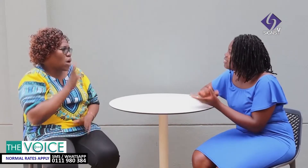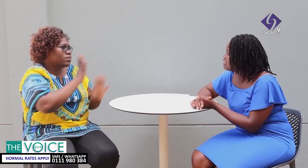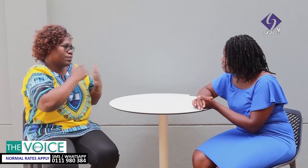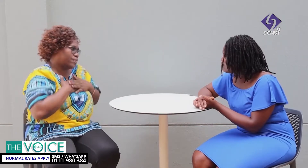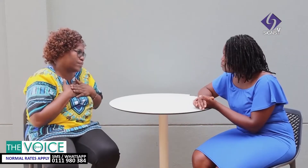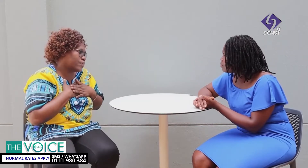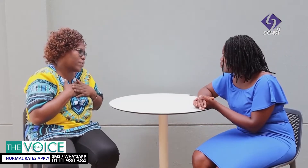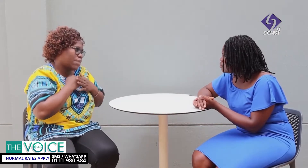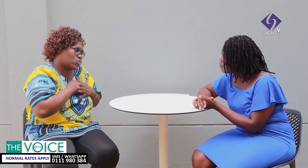go.